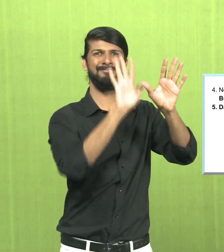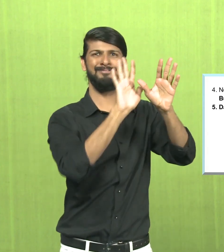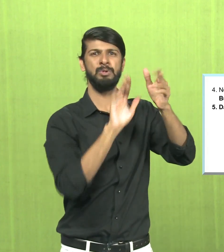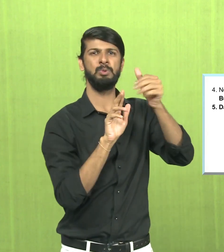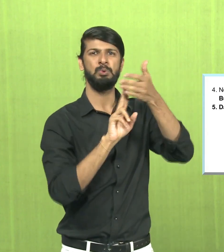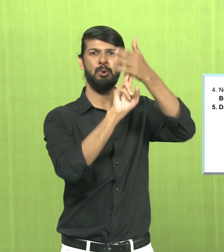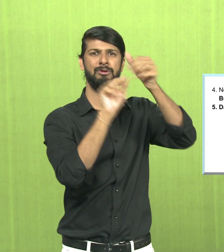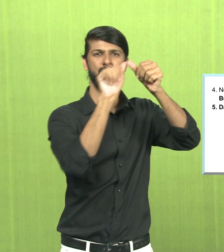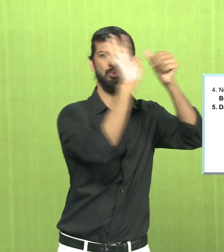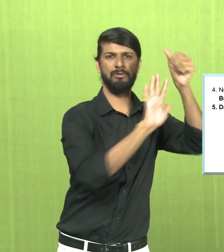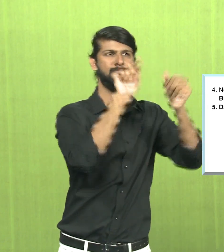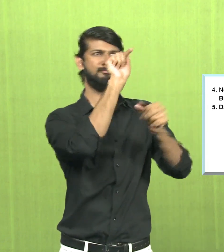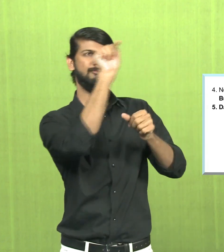And more in the north.